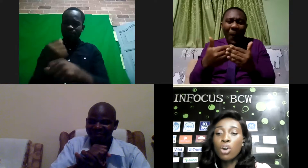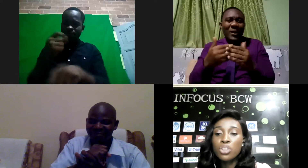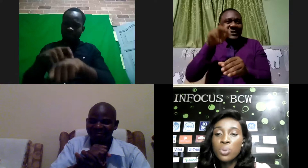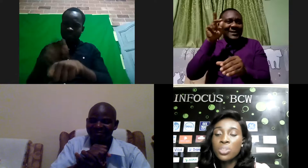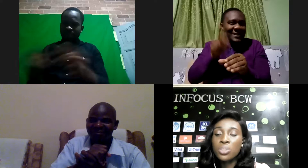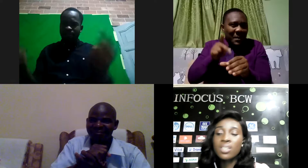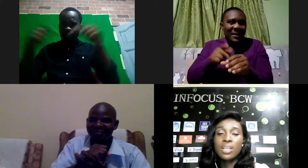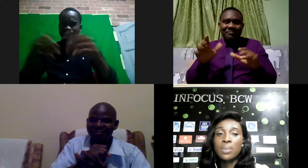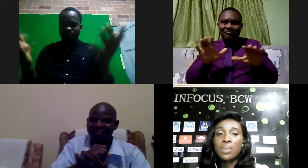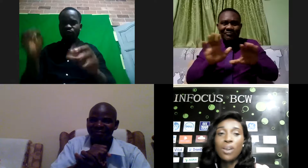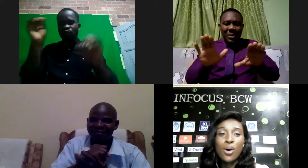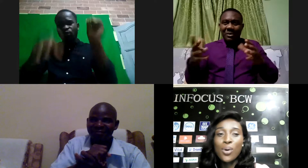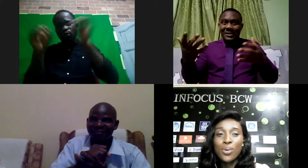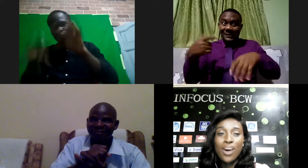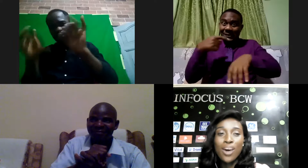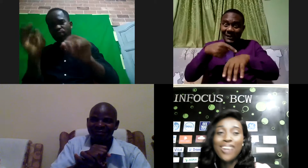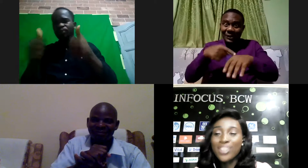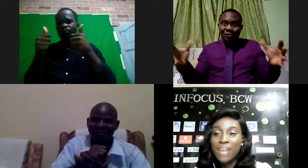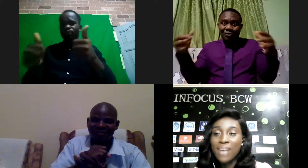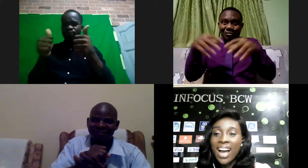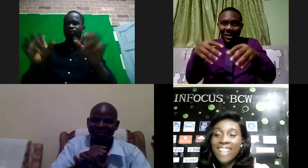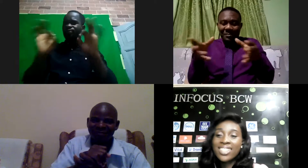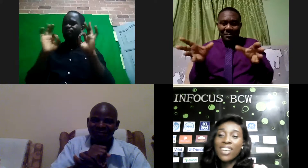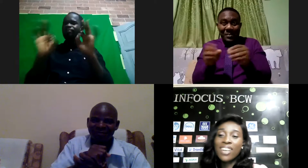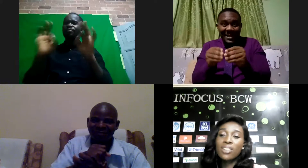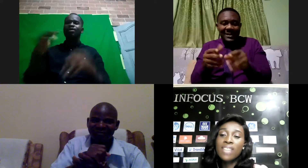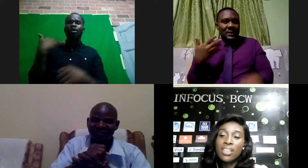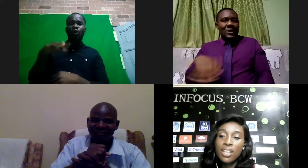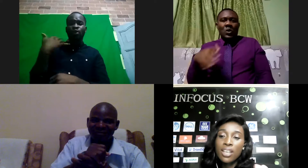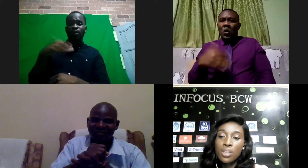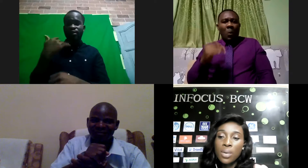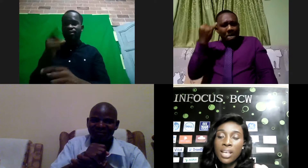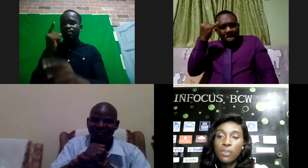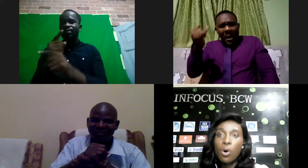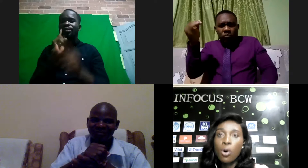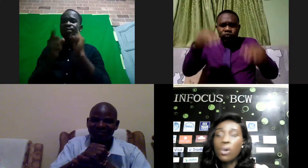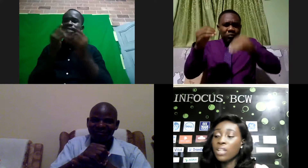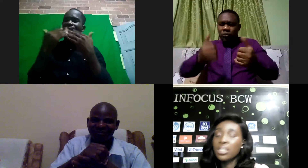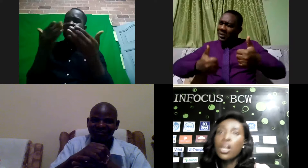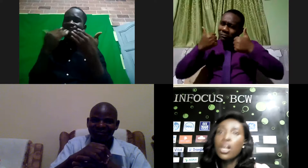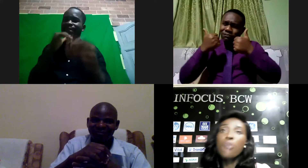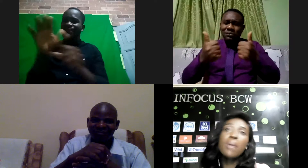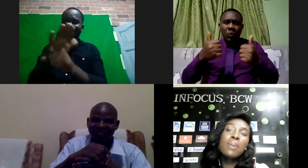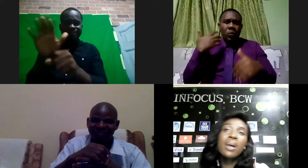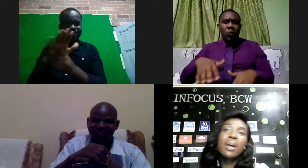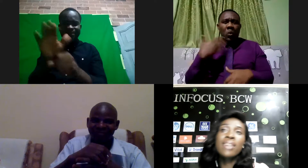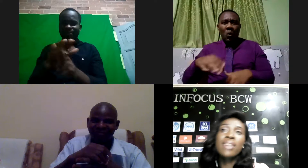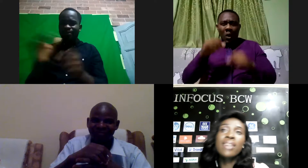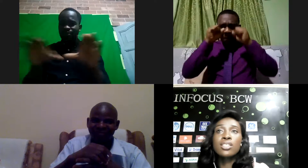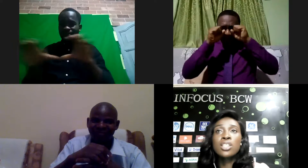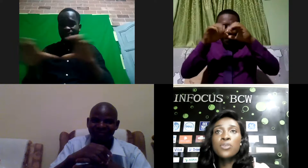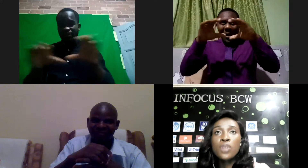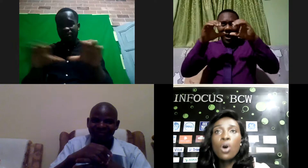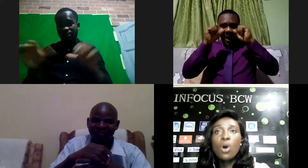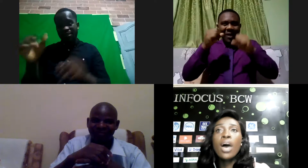Your contributions has been awesome. I just cannot say thank you enough for all that you did. Remember that